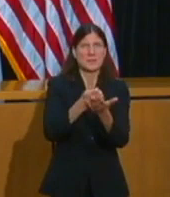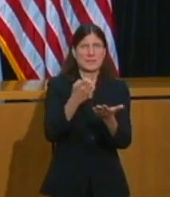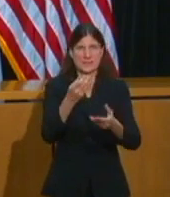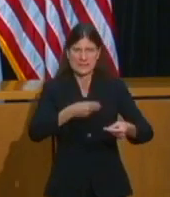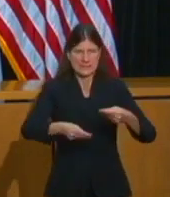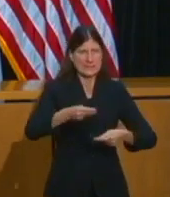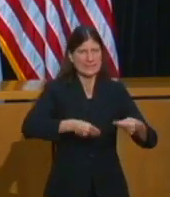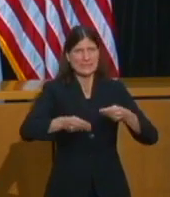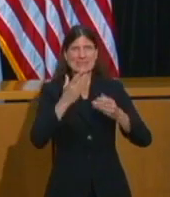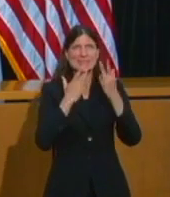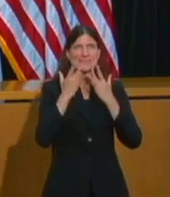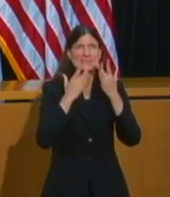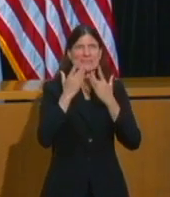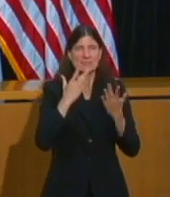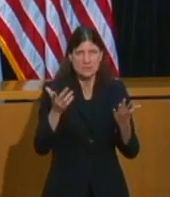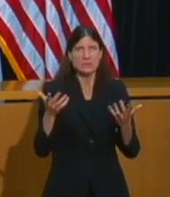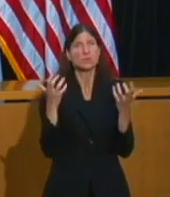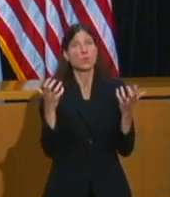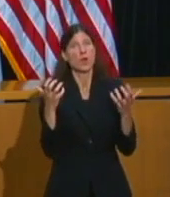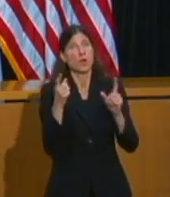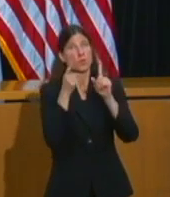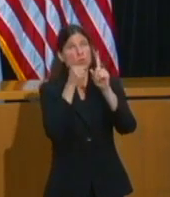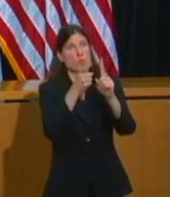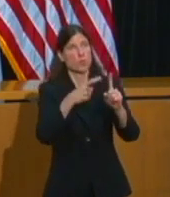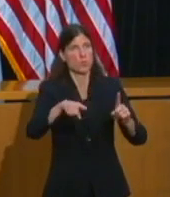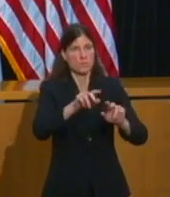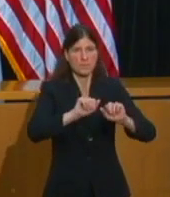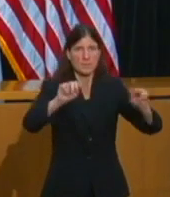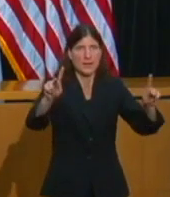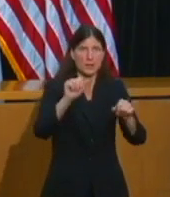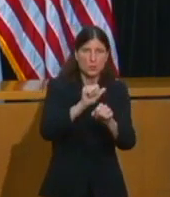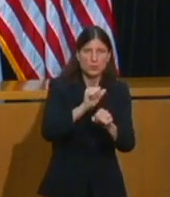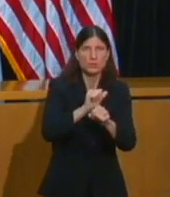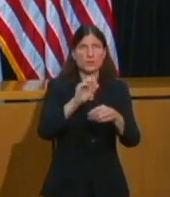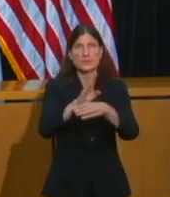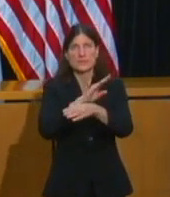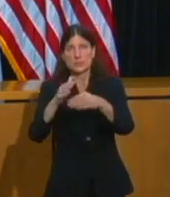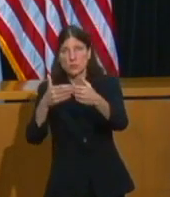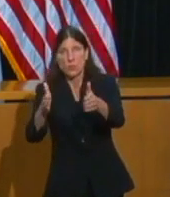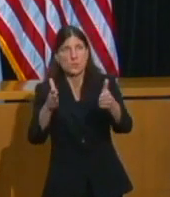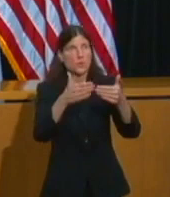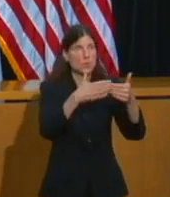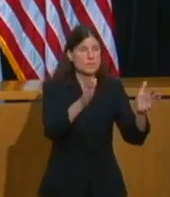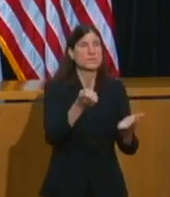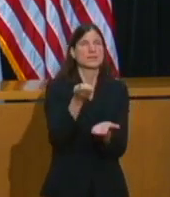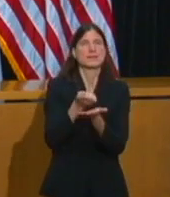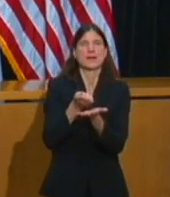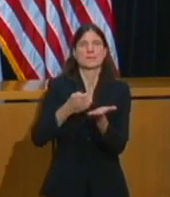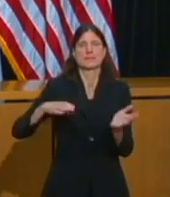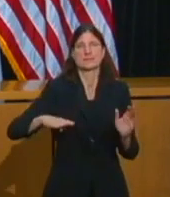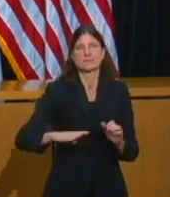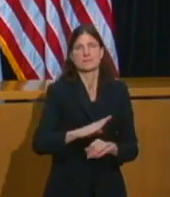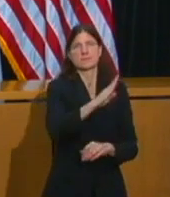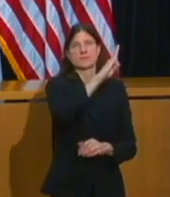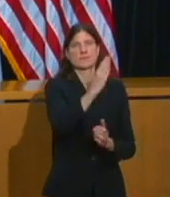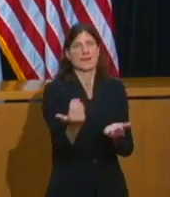new normal as we work with our industry partners to reopen our economy in